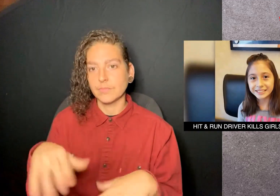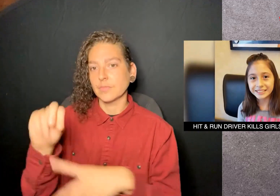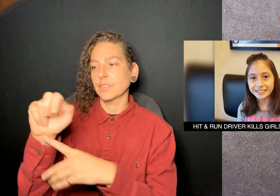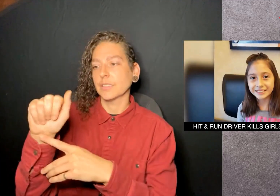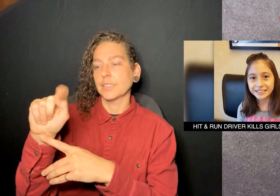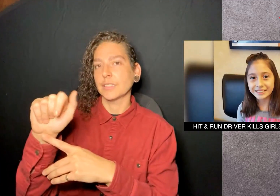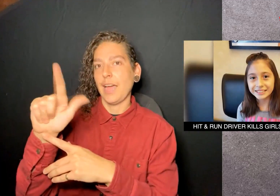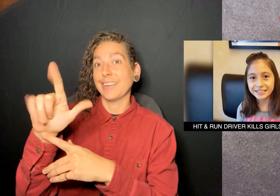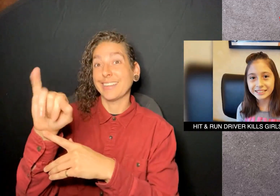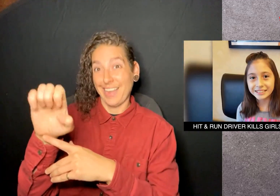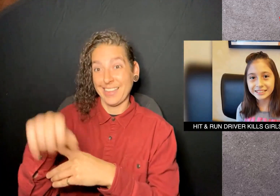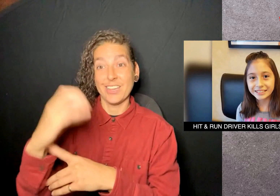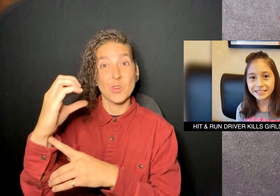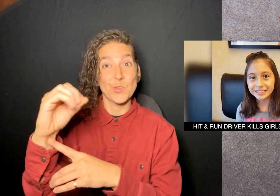14-year-old Natalie Coe.